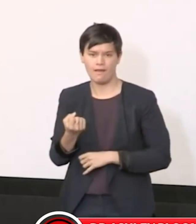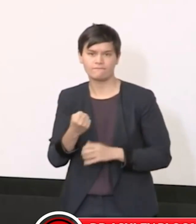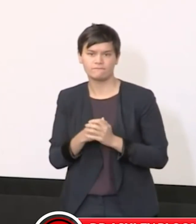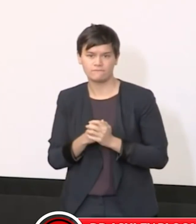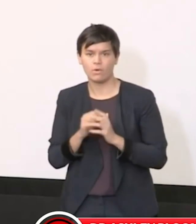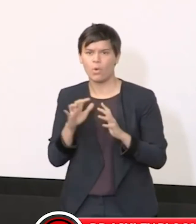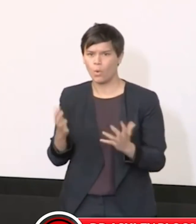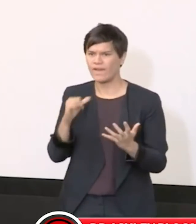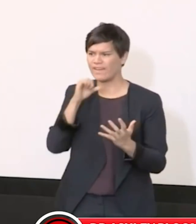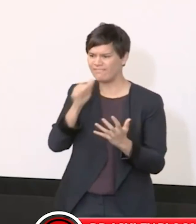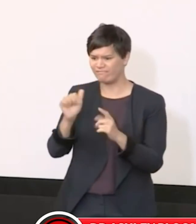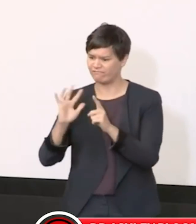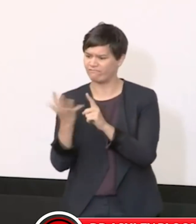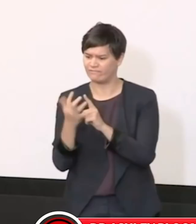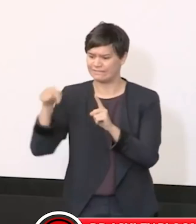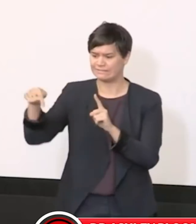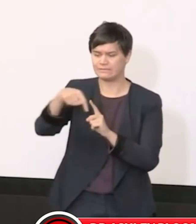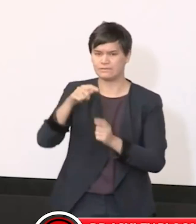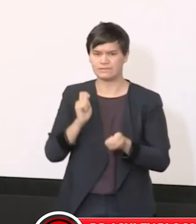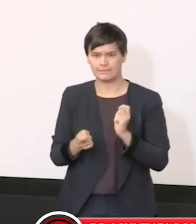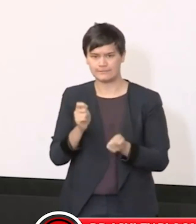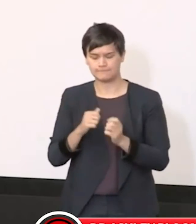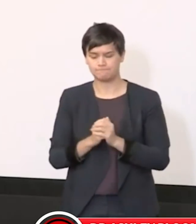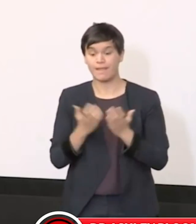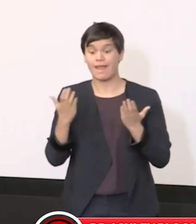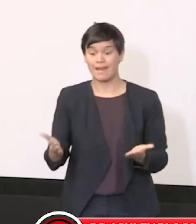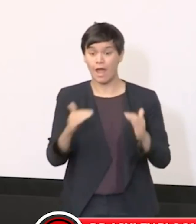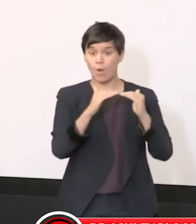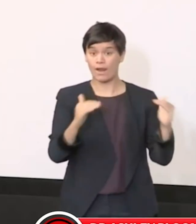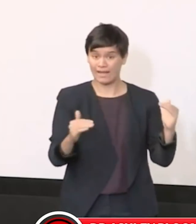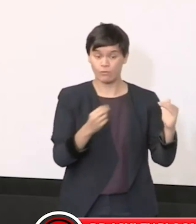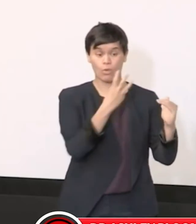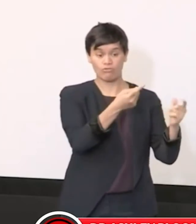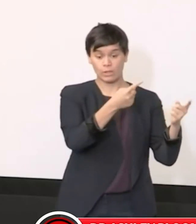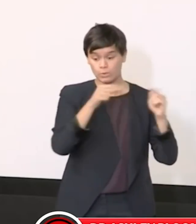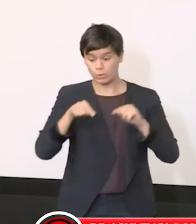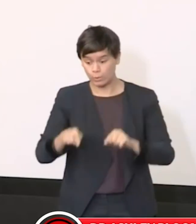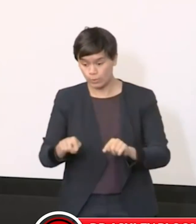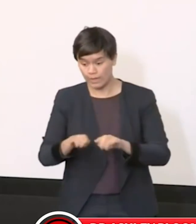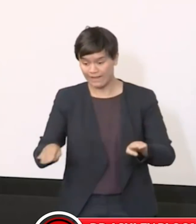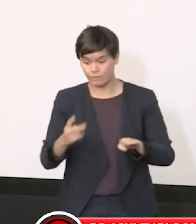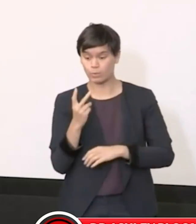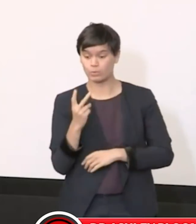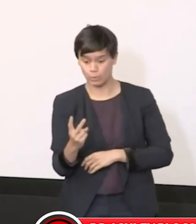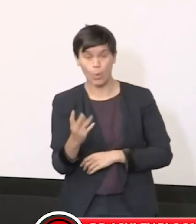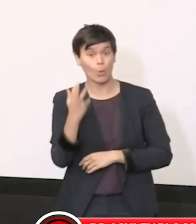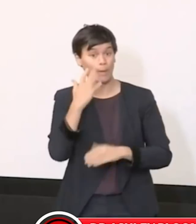have infection. Now, as we move from Alert Level 3 to 2, we expanded the testing to